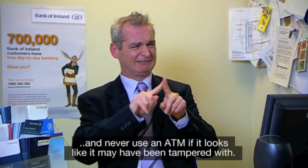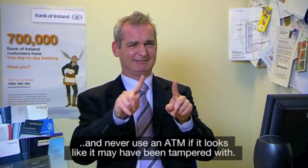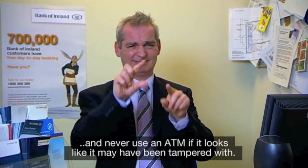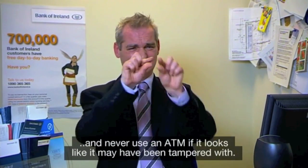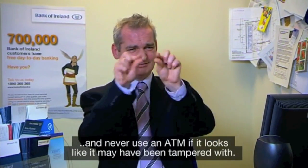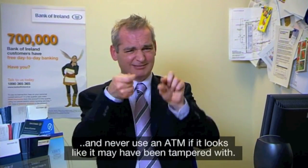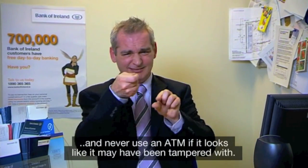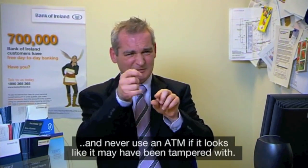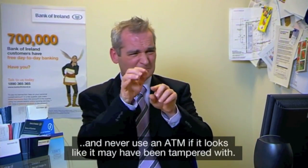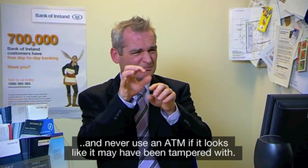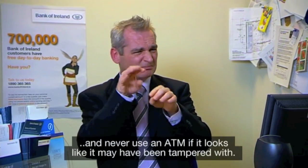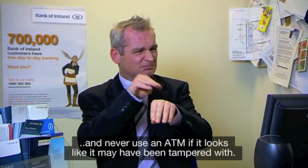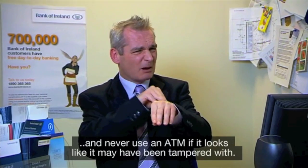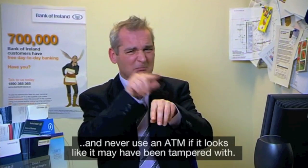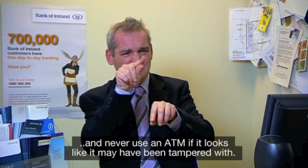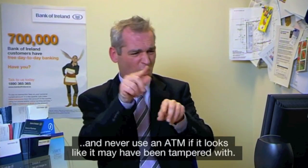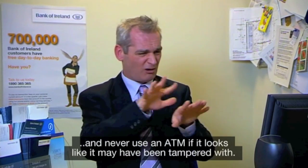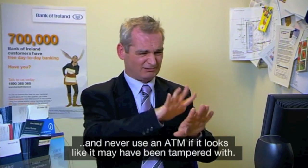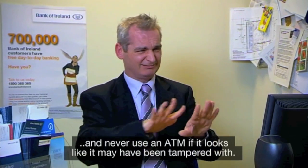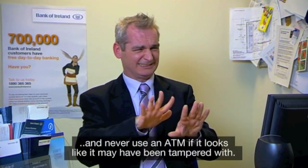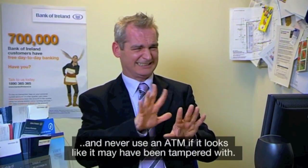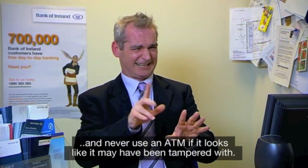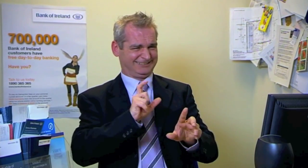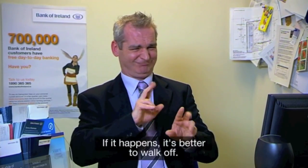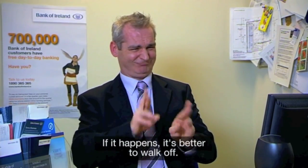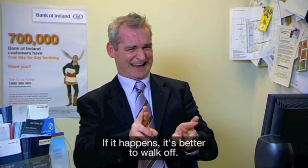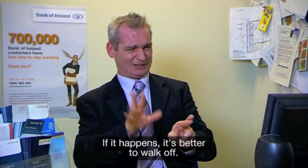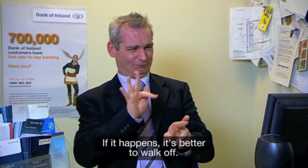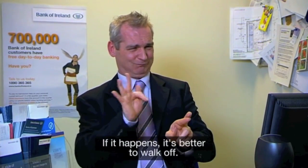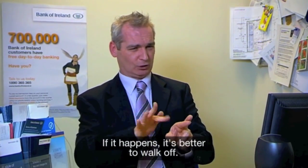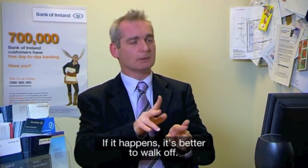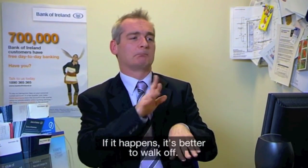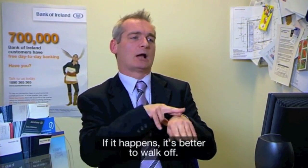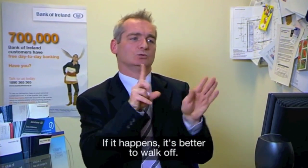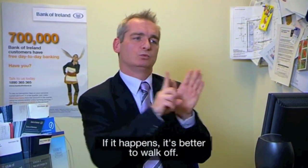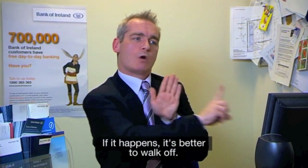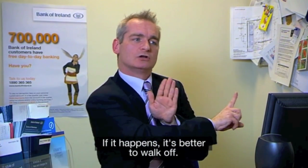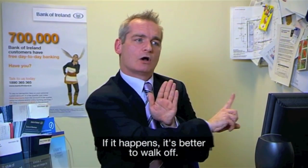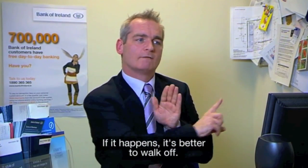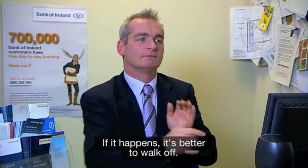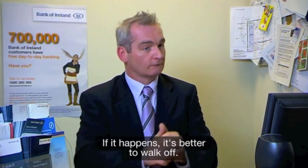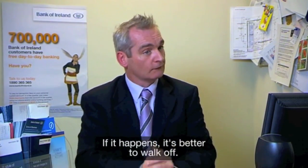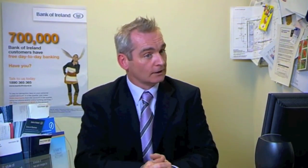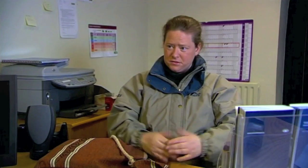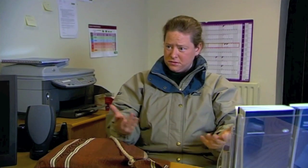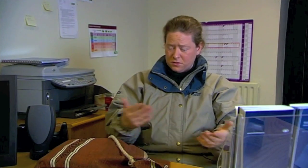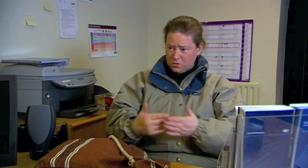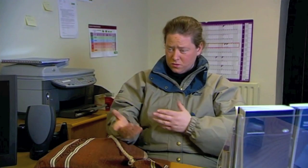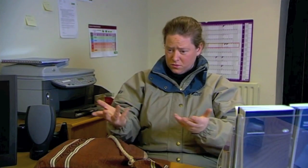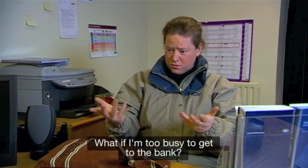it looks like it might have been tampered with. If it happens, it's better just to walk off. What if